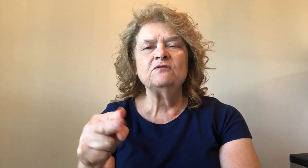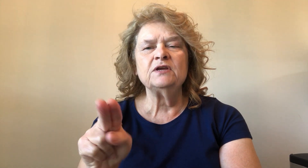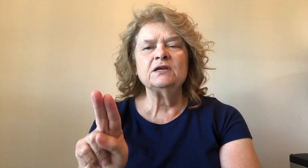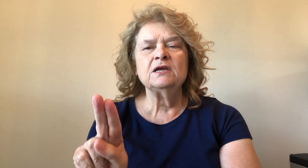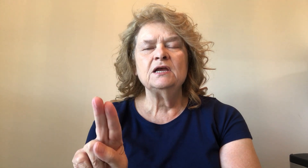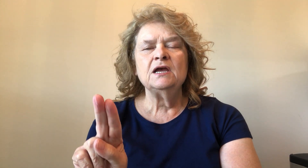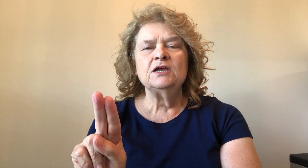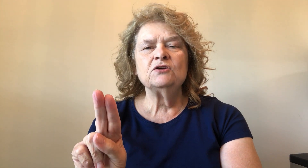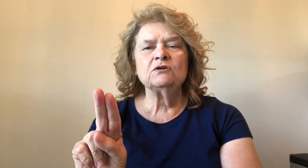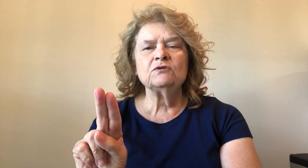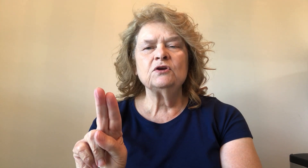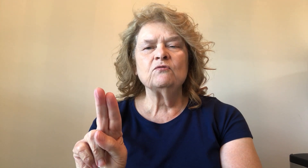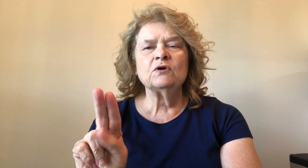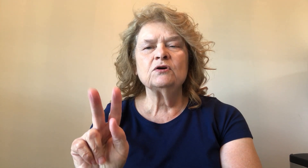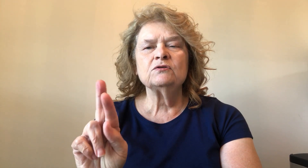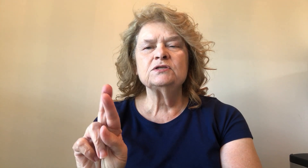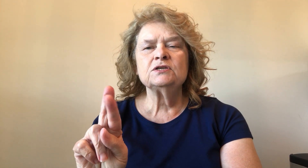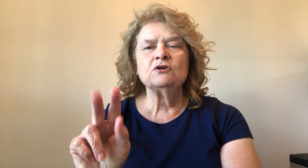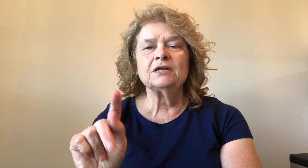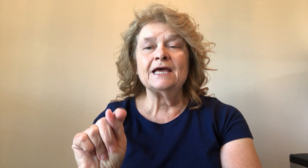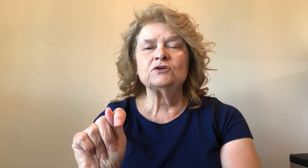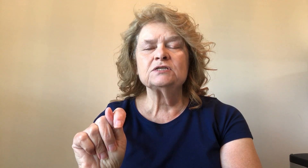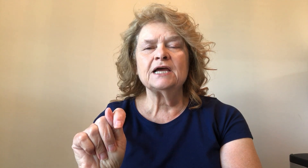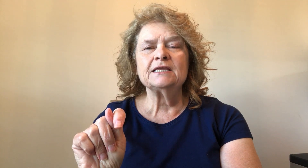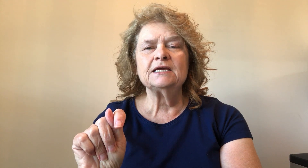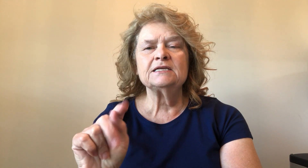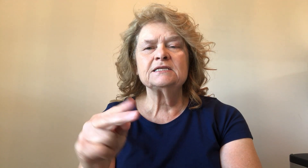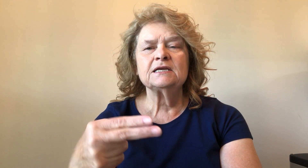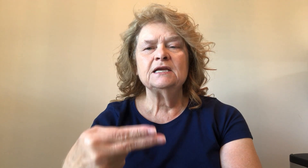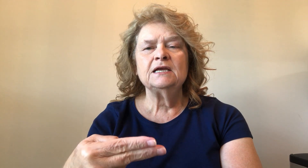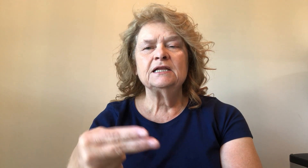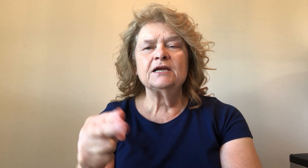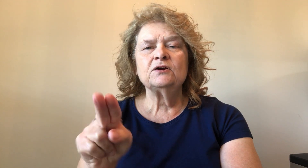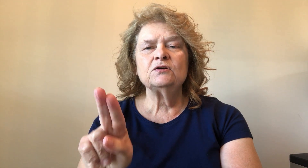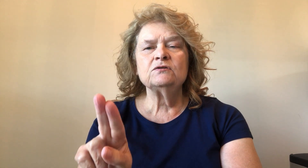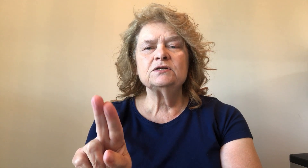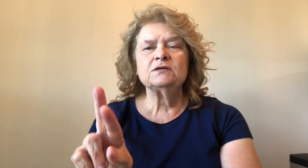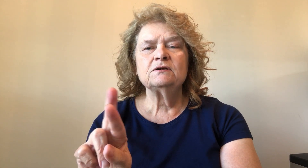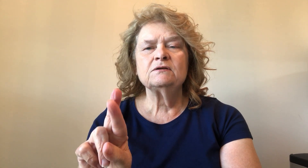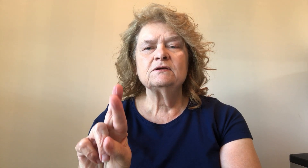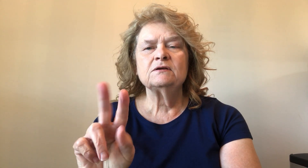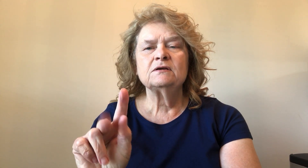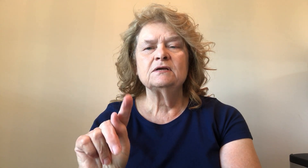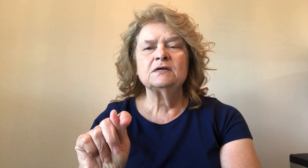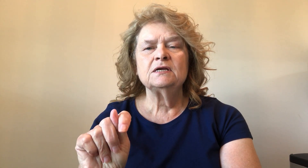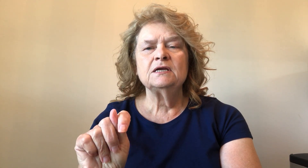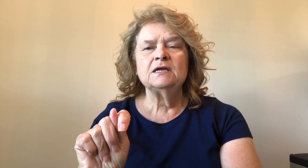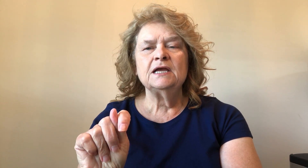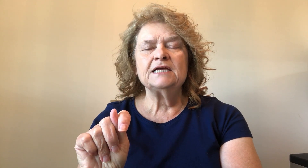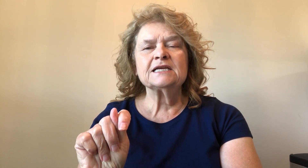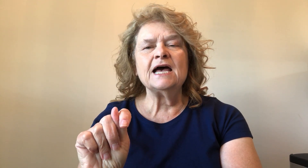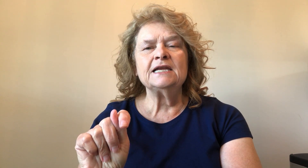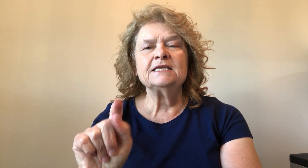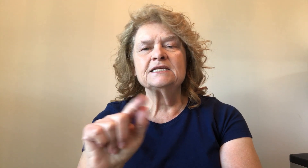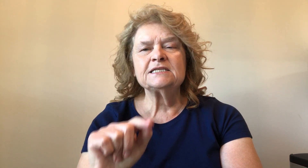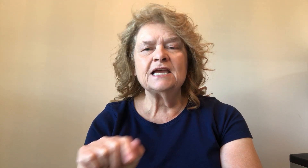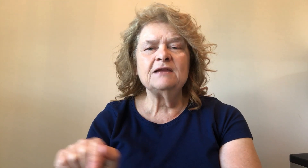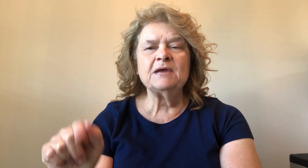moving your words, your letters like this, like hurt. It's kind of in the same